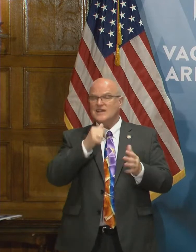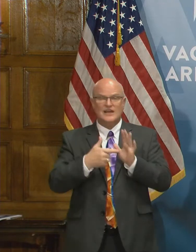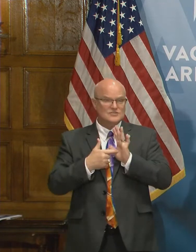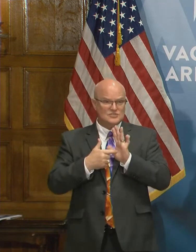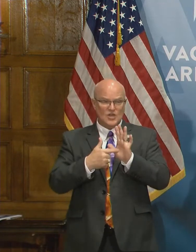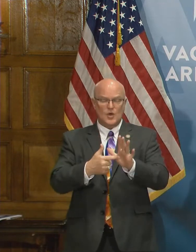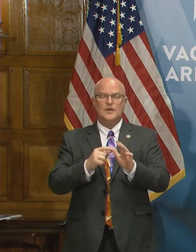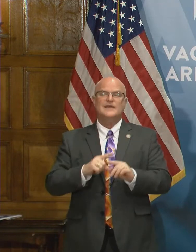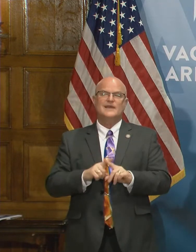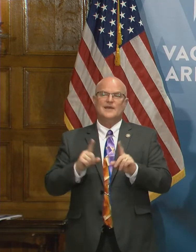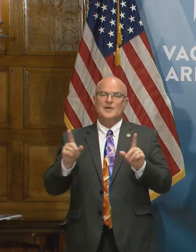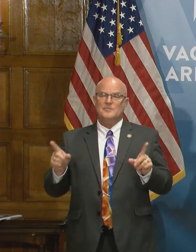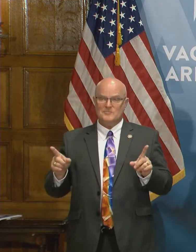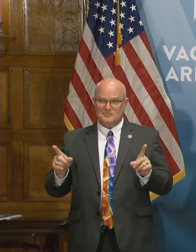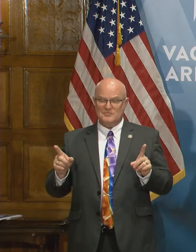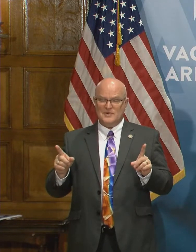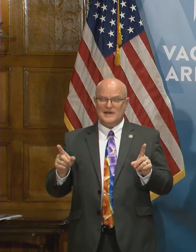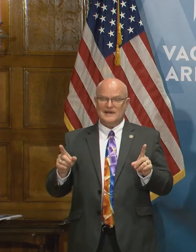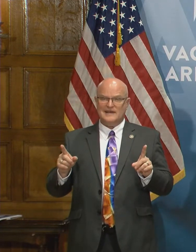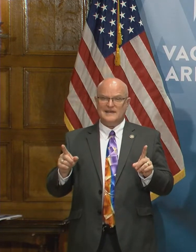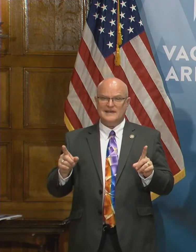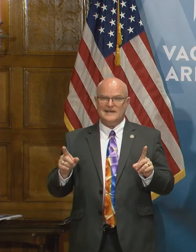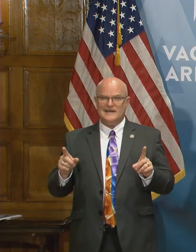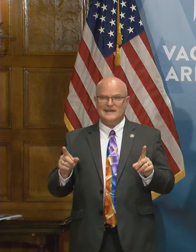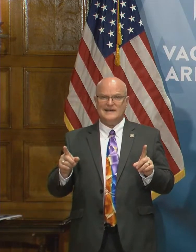asymptomatic, but the